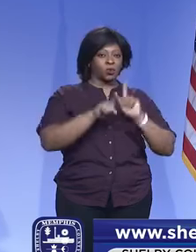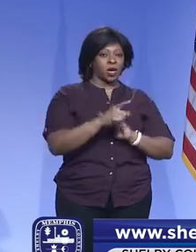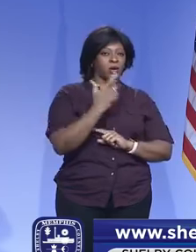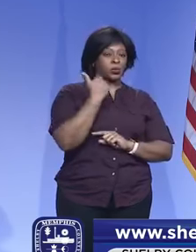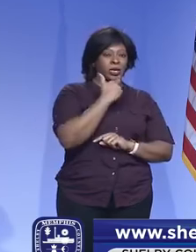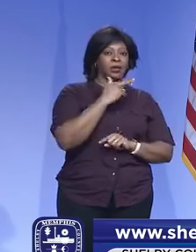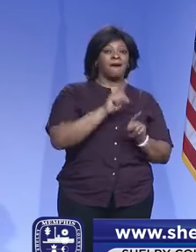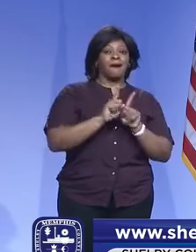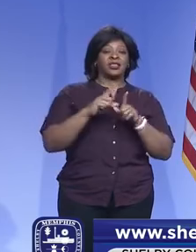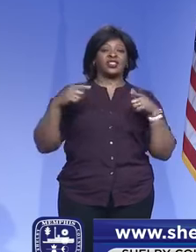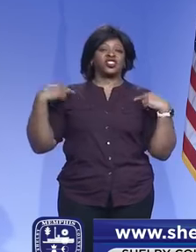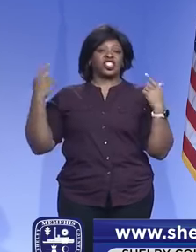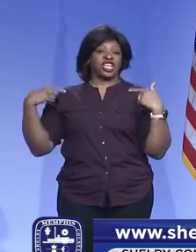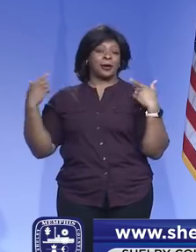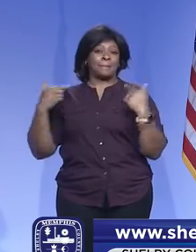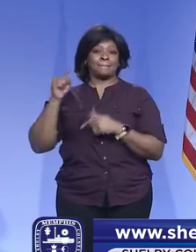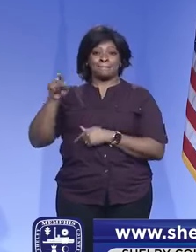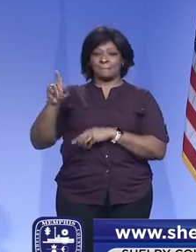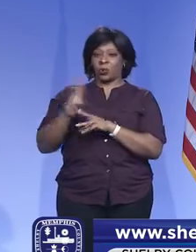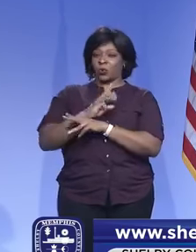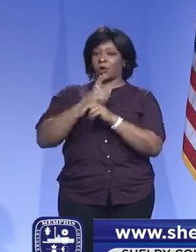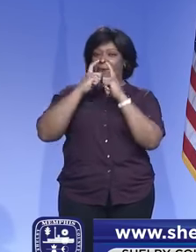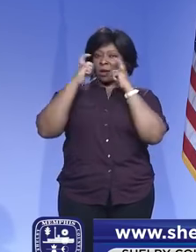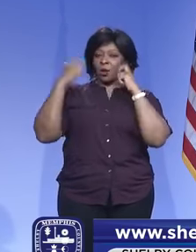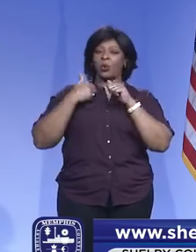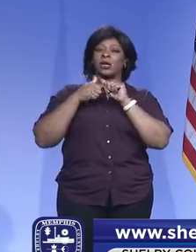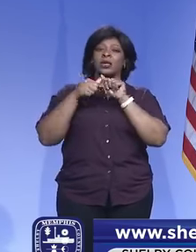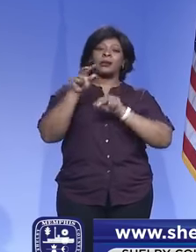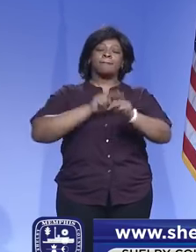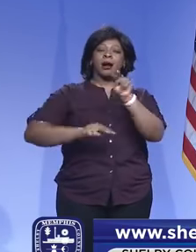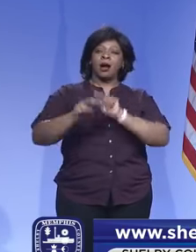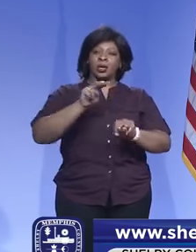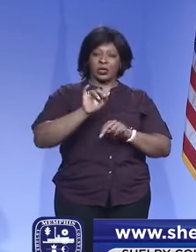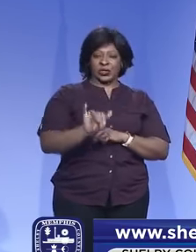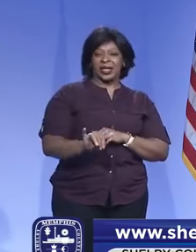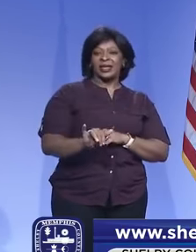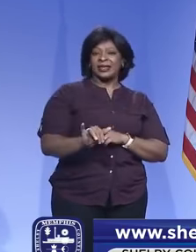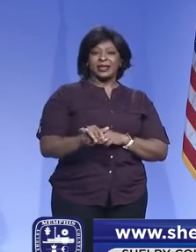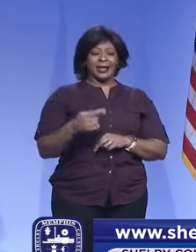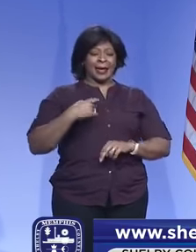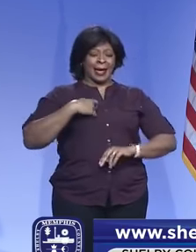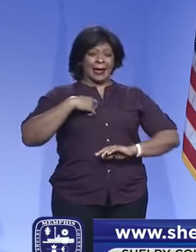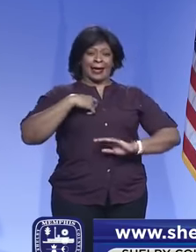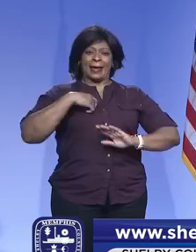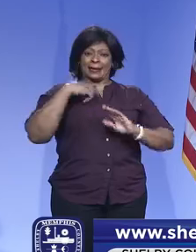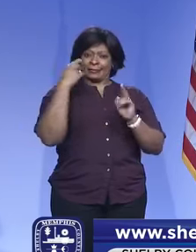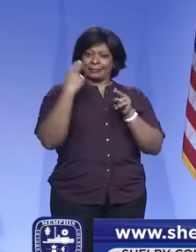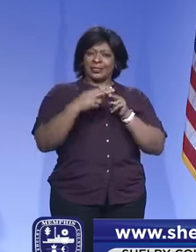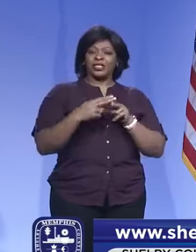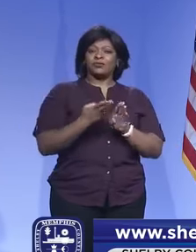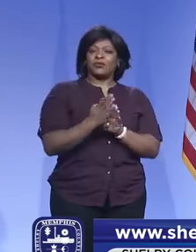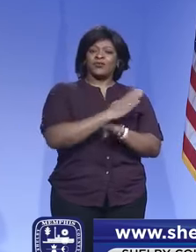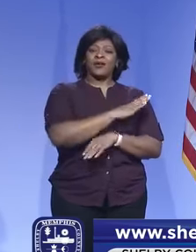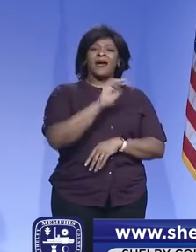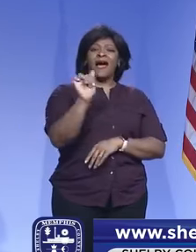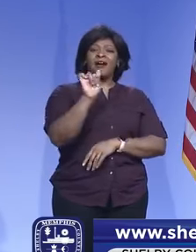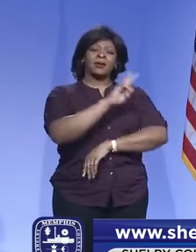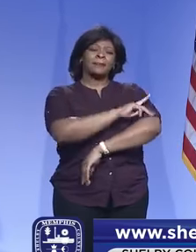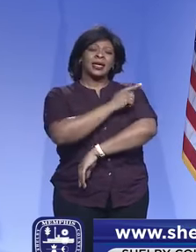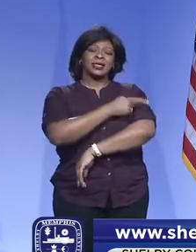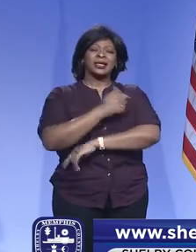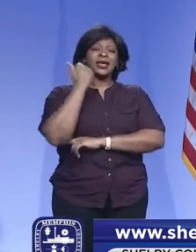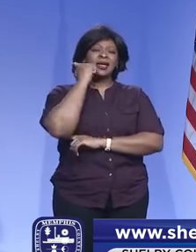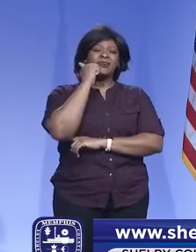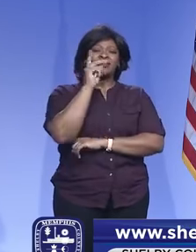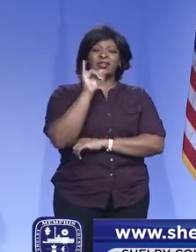in gym facilities. We will continue to monitor that. As I've noted, our average of patients per